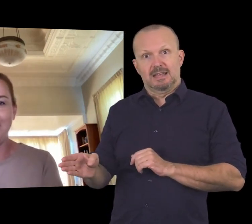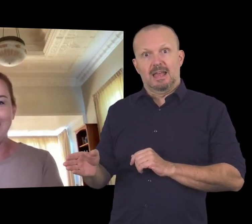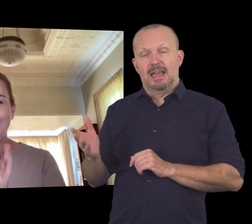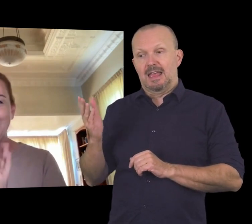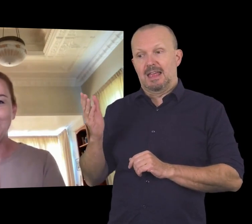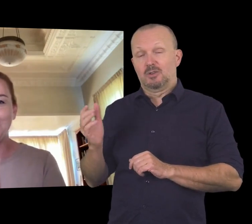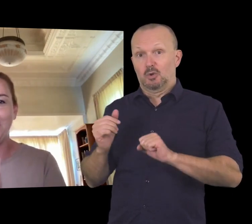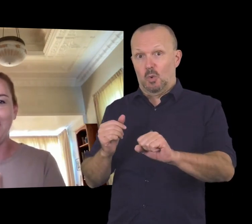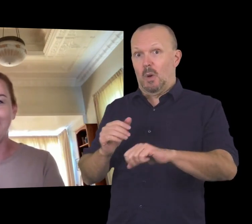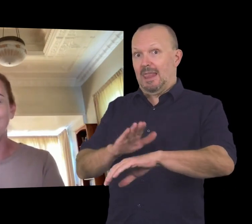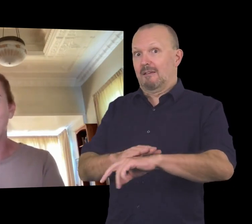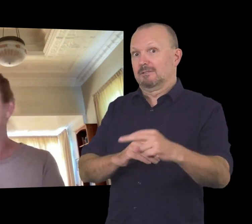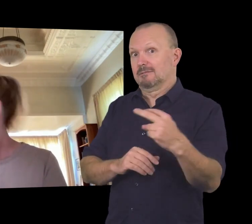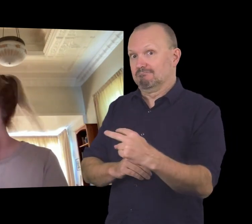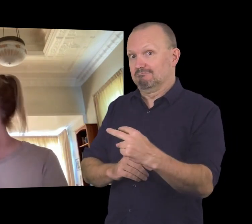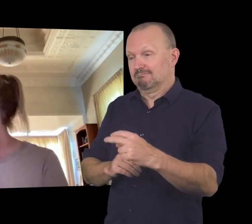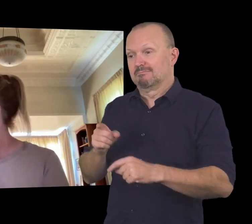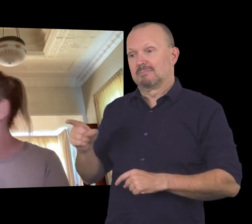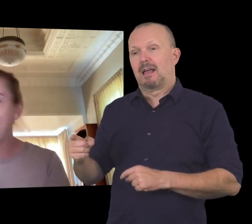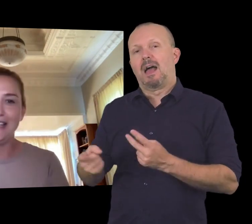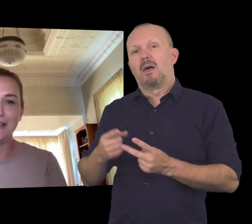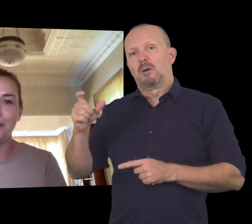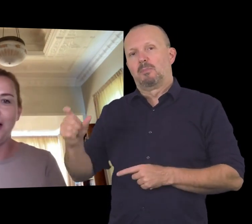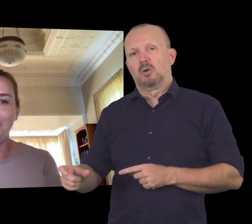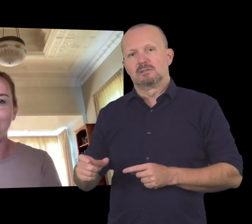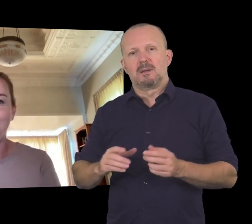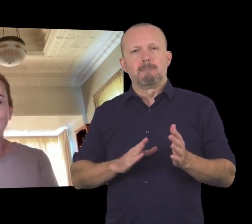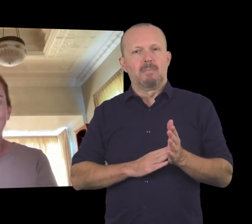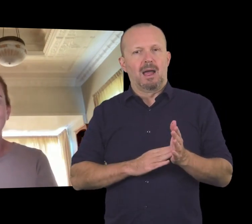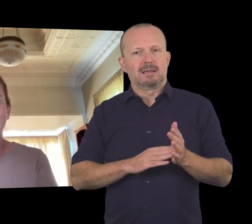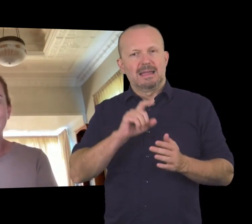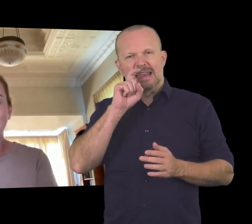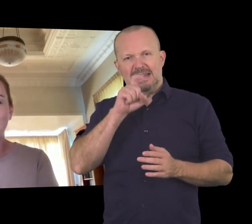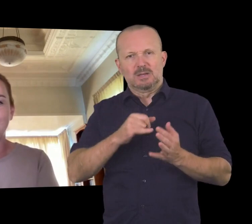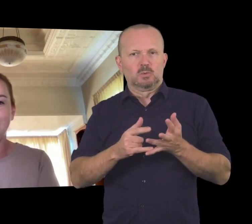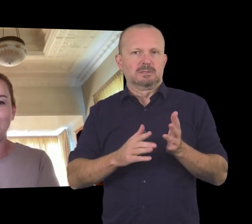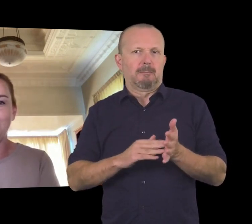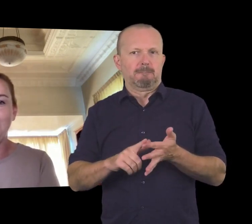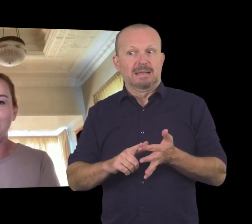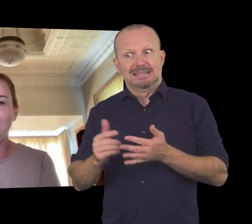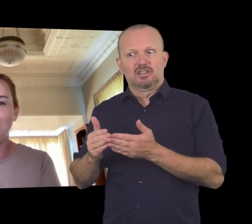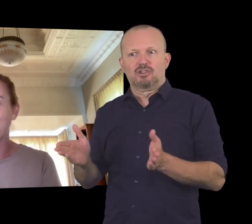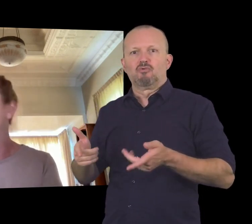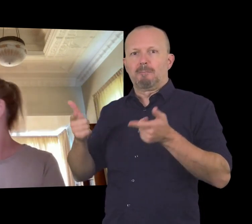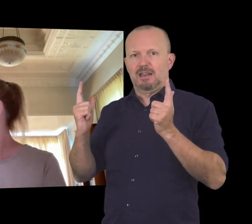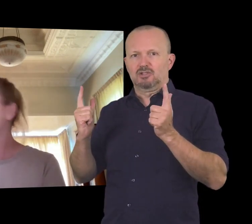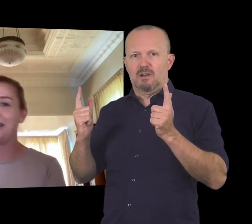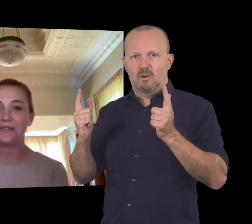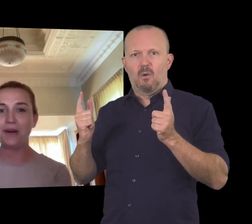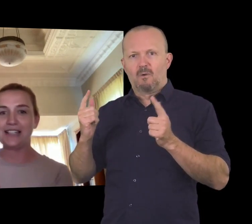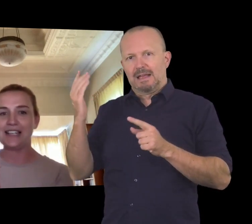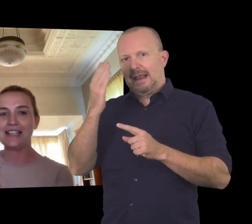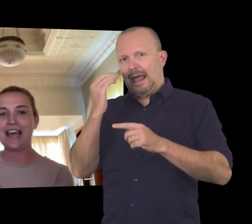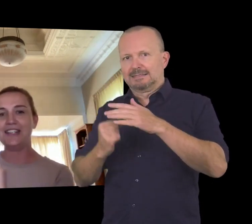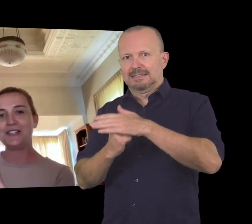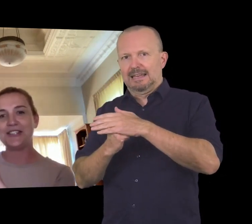right-hand side, to your left, is Mike Eaglesome, who is the General Manager of Glass Ceiling Arts Collective.